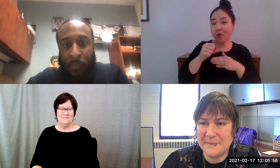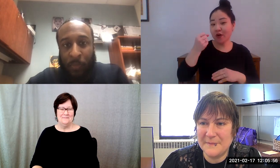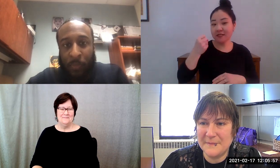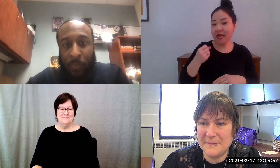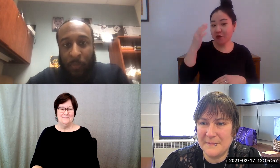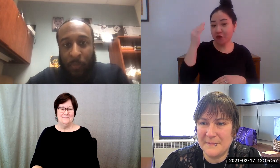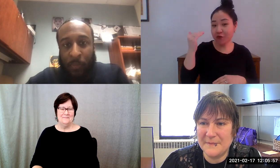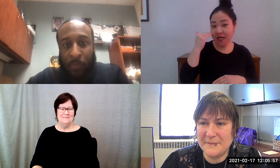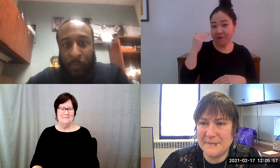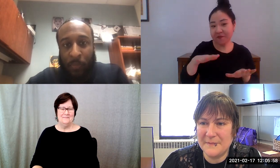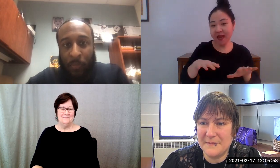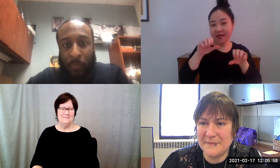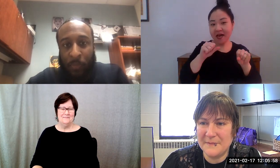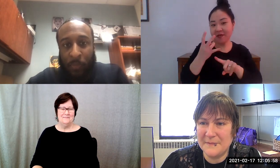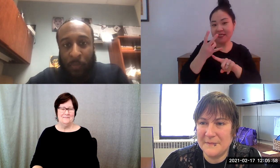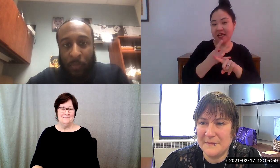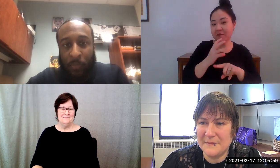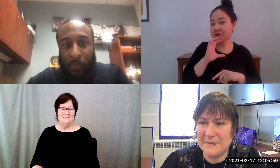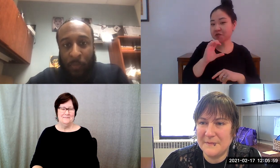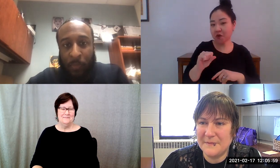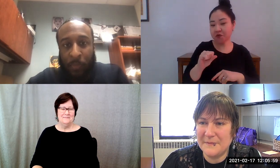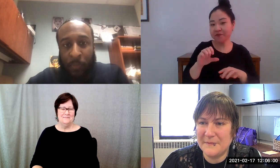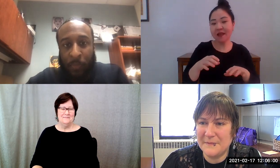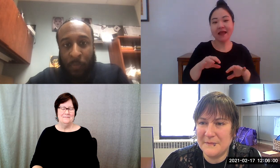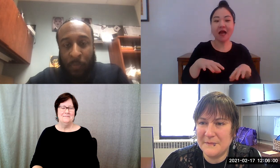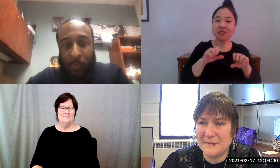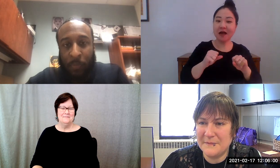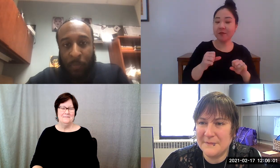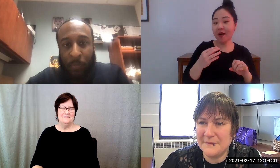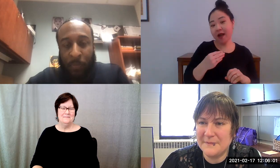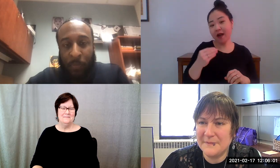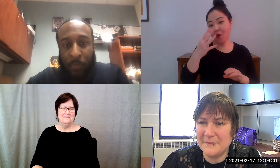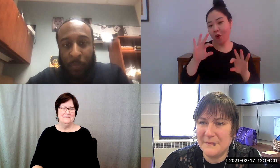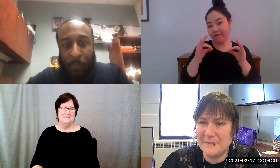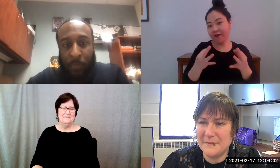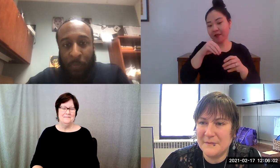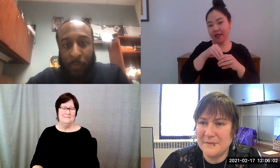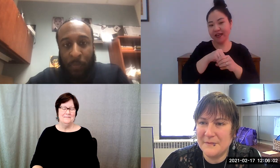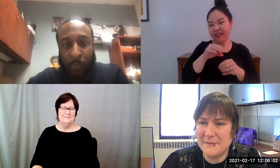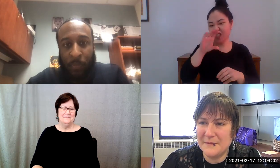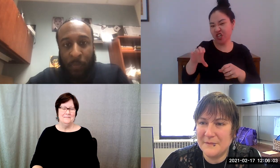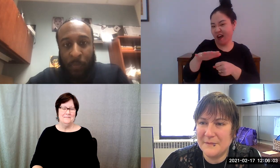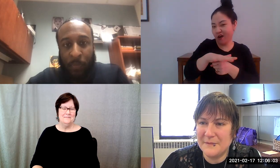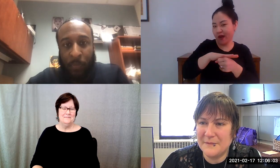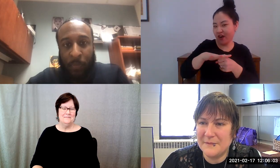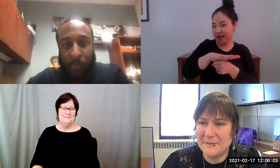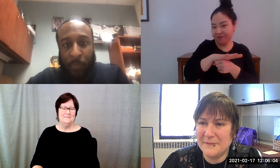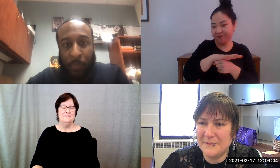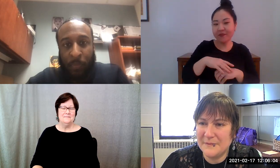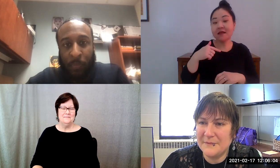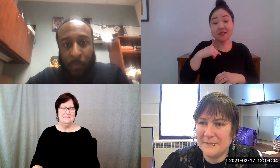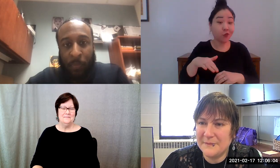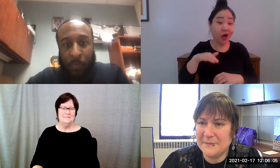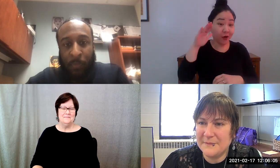I was born in South Korea and adopted at 7 months old. I was adopted by a white family in the Chicago